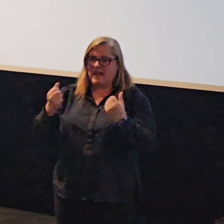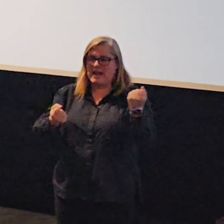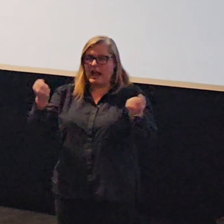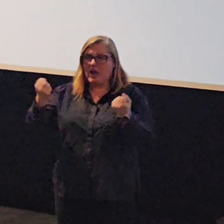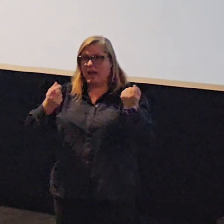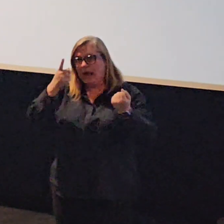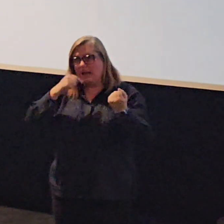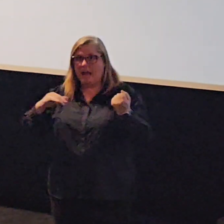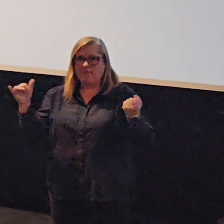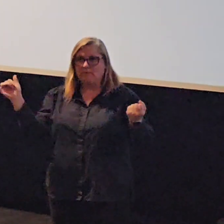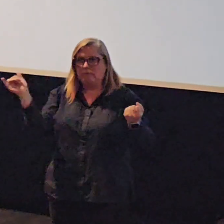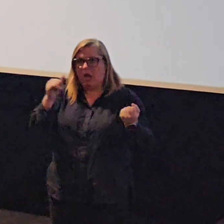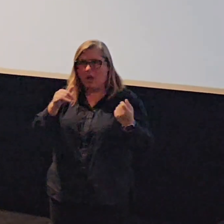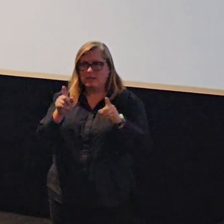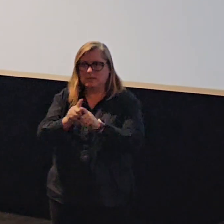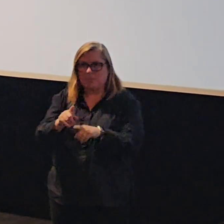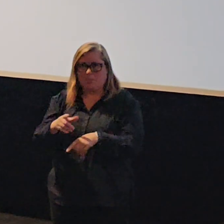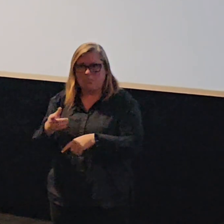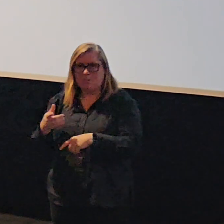four consultancies recently